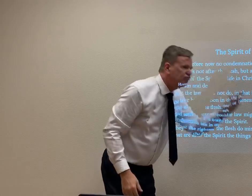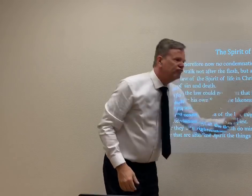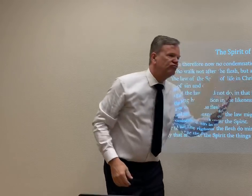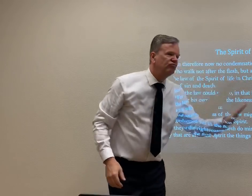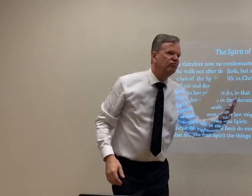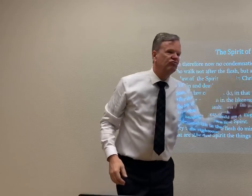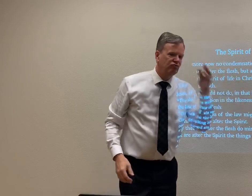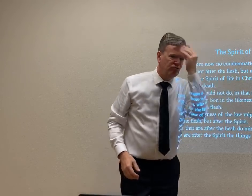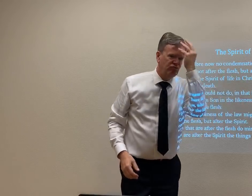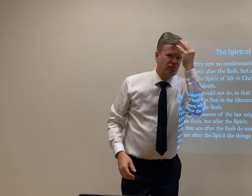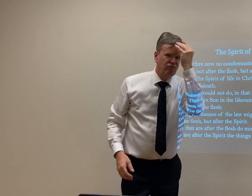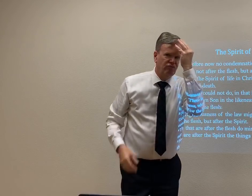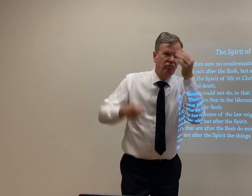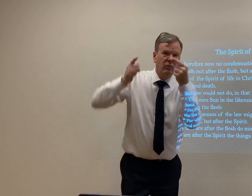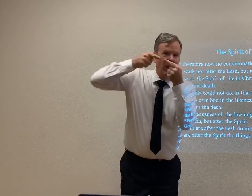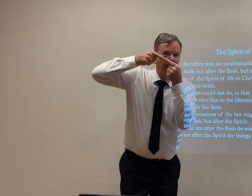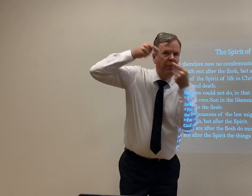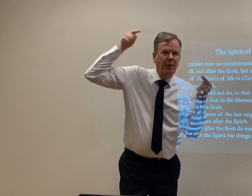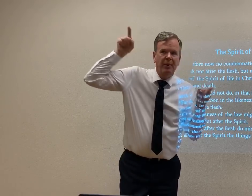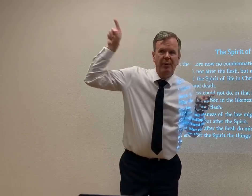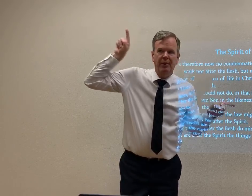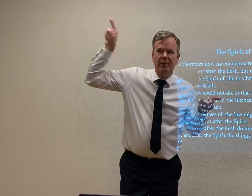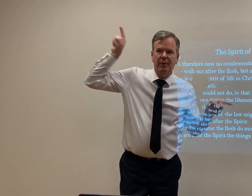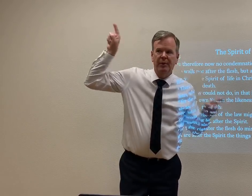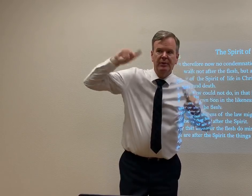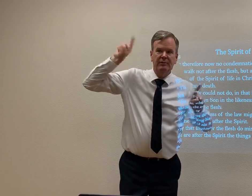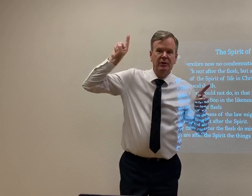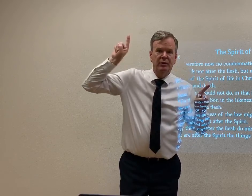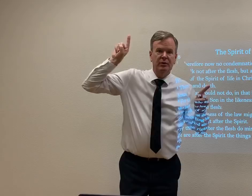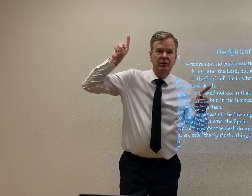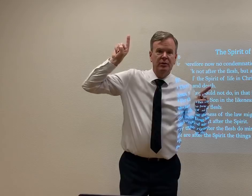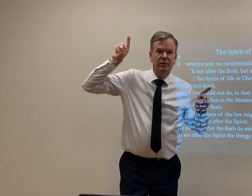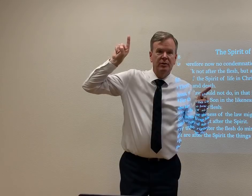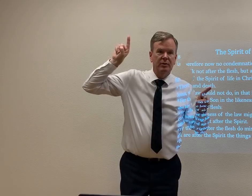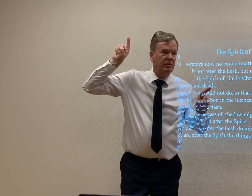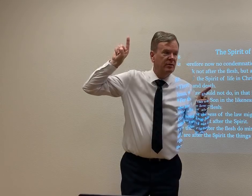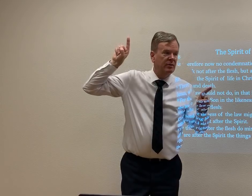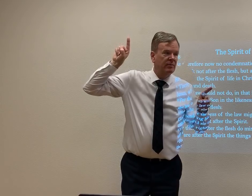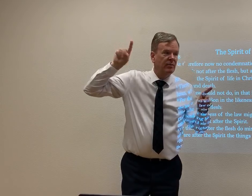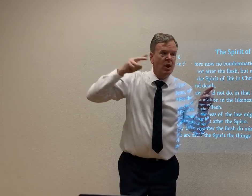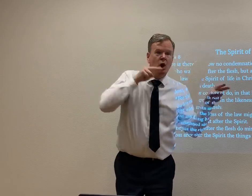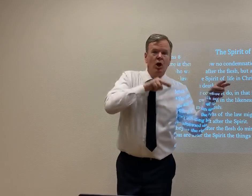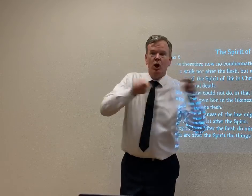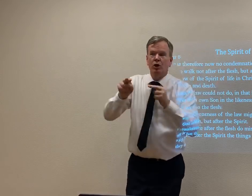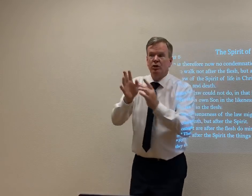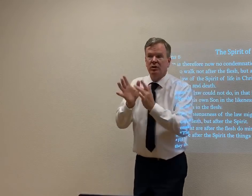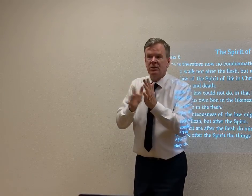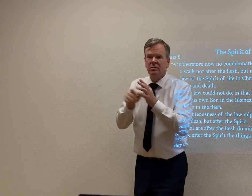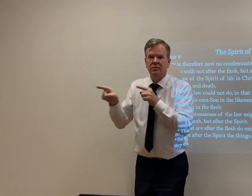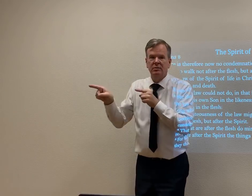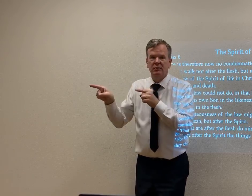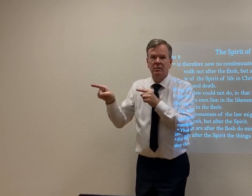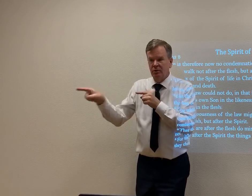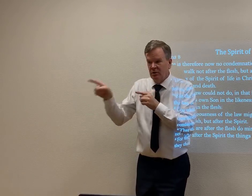things that are now sitting and staying in your mind. And that's different from the things of the Spirit. If you look at